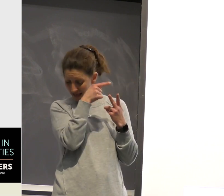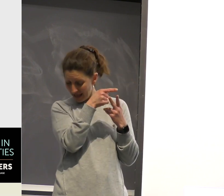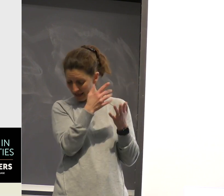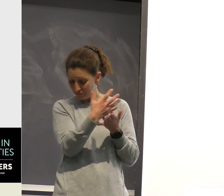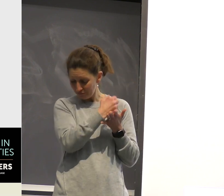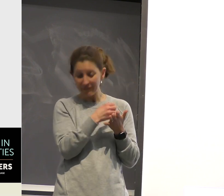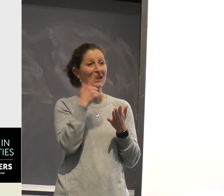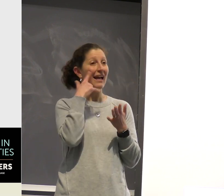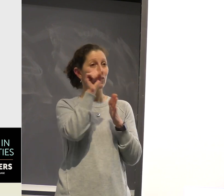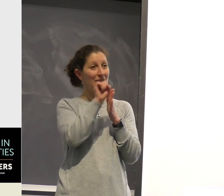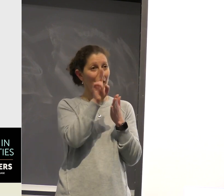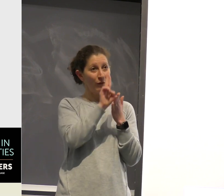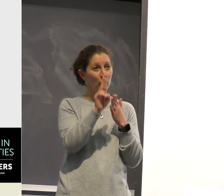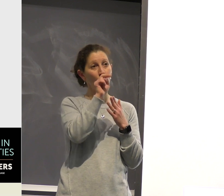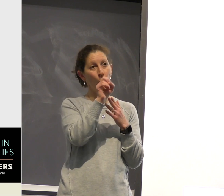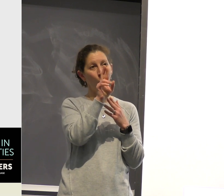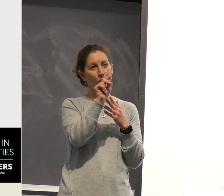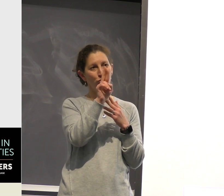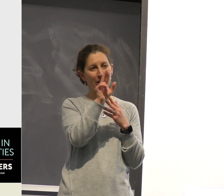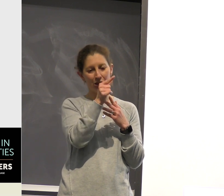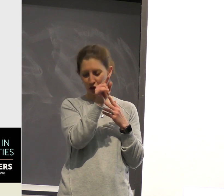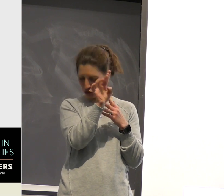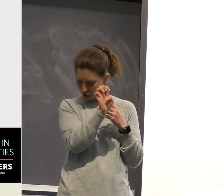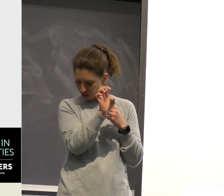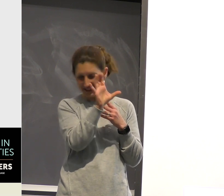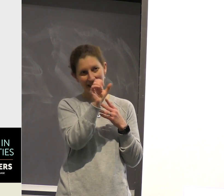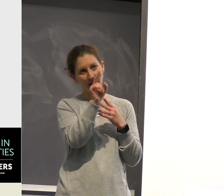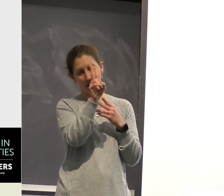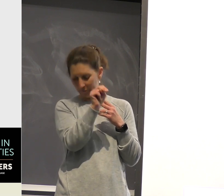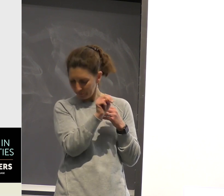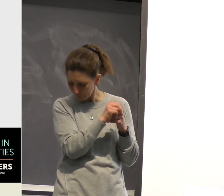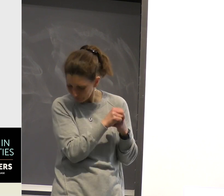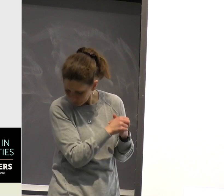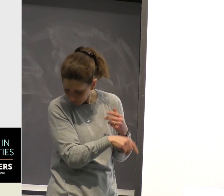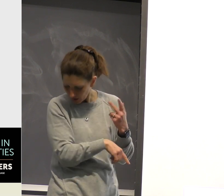He also earned his BA in English from the California State University in Northridge.